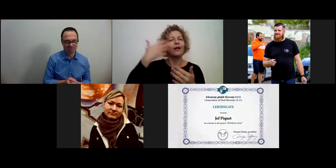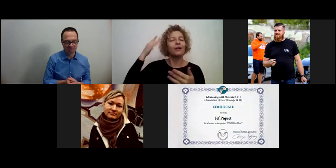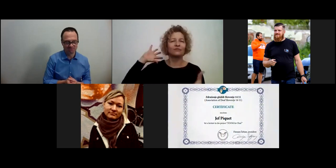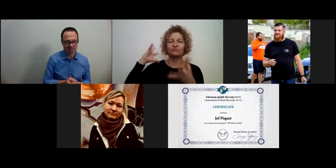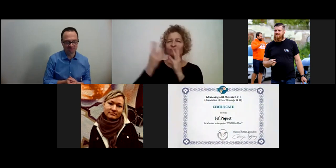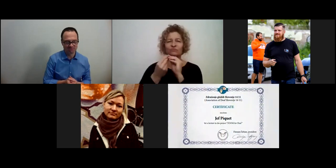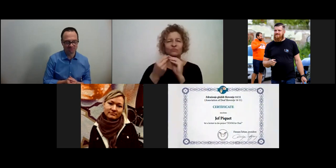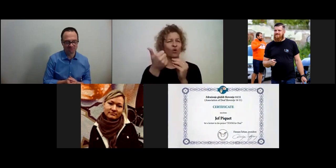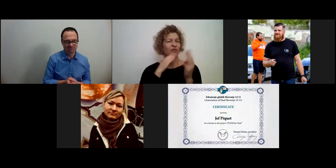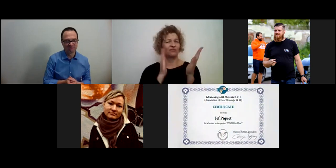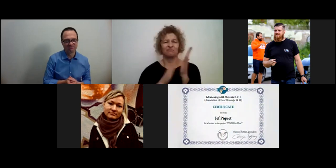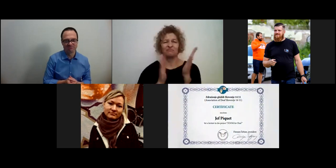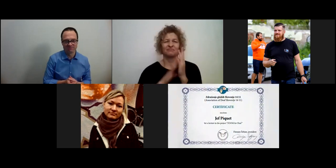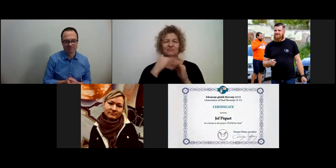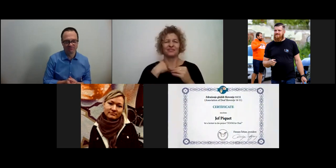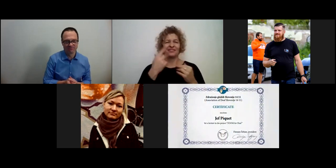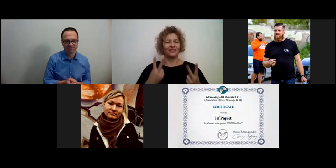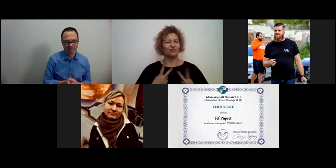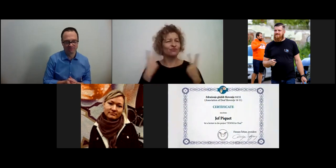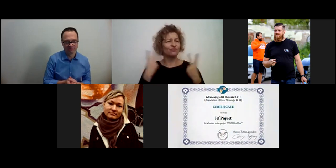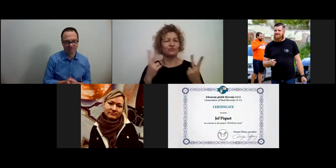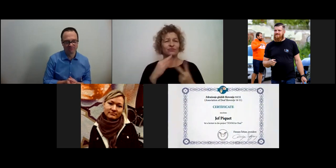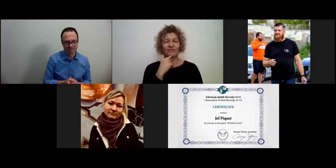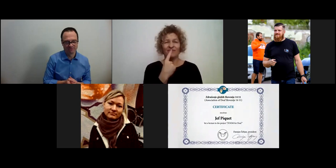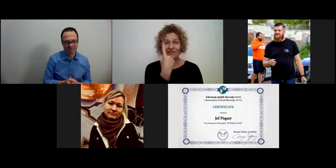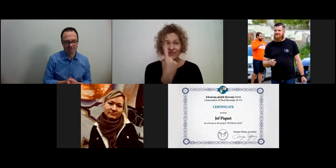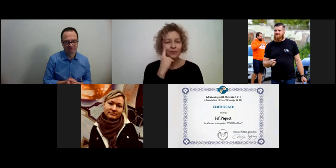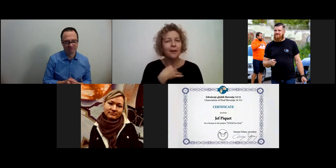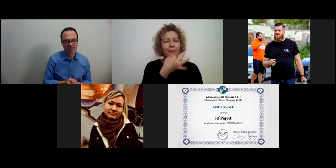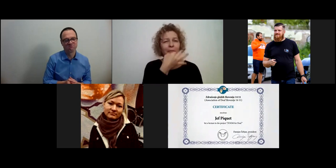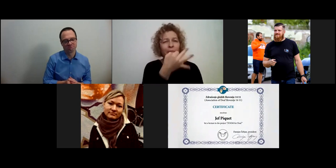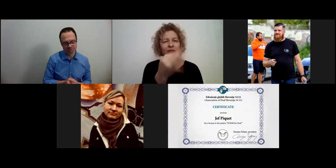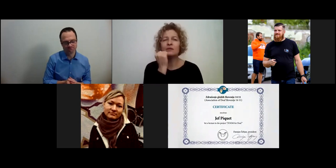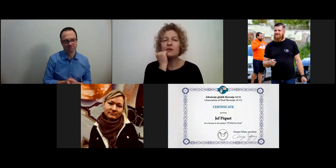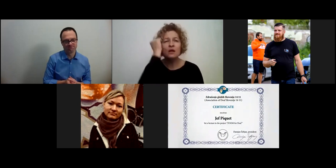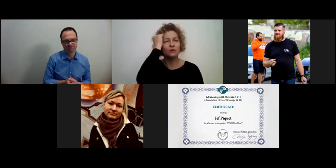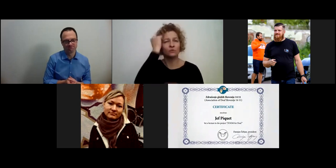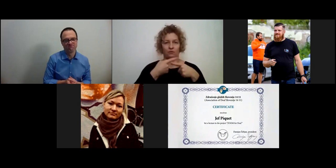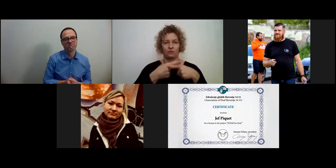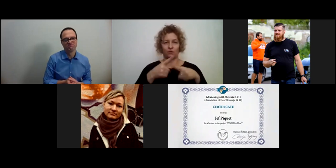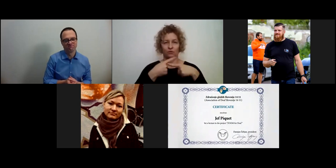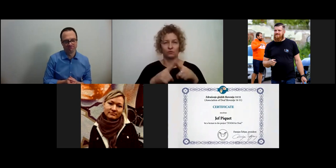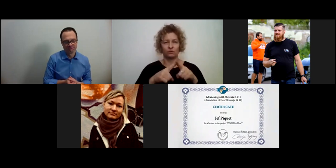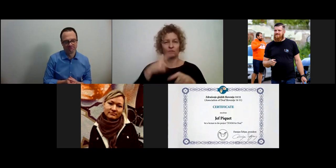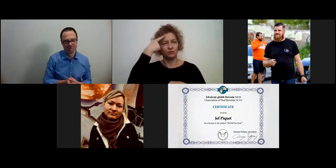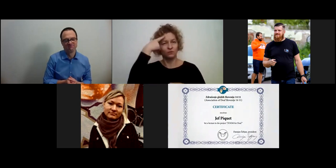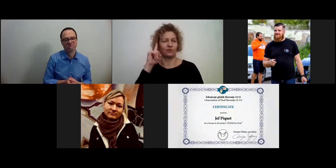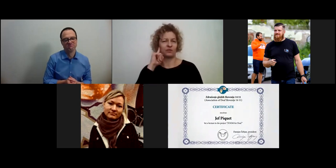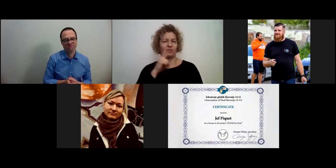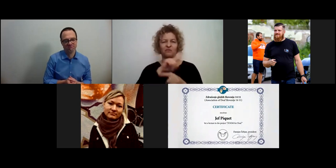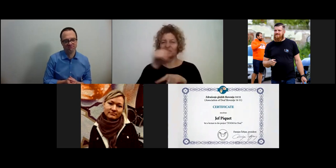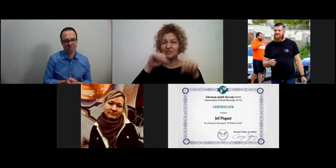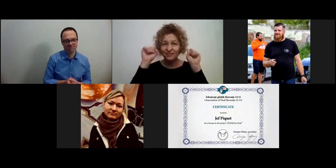other presenters, so happy that I could be involved. And thanks to the tech team. And thanks